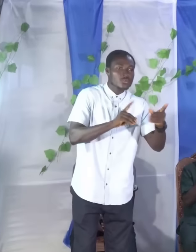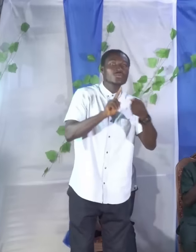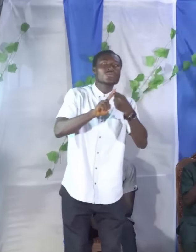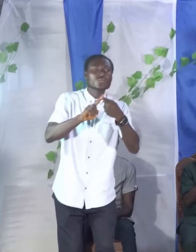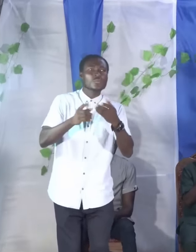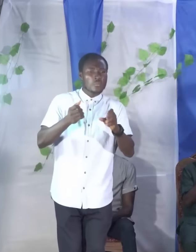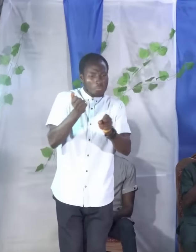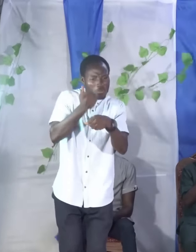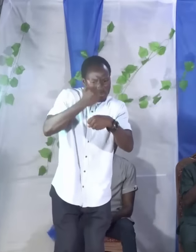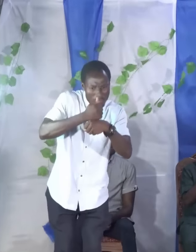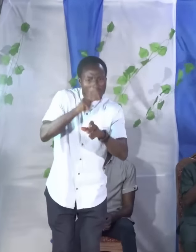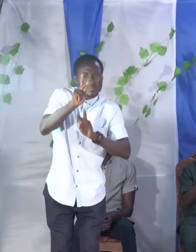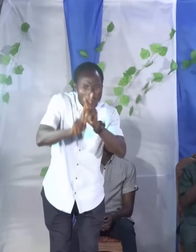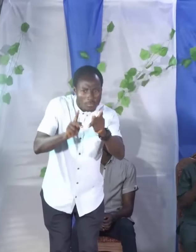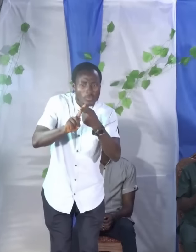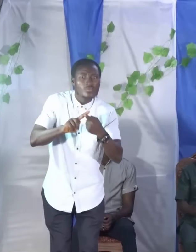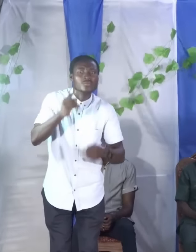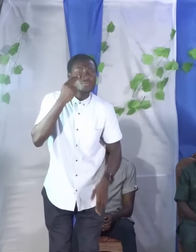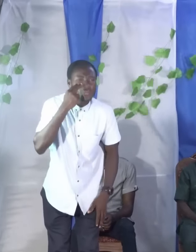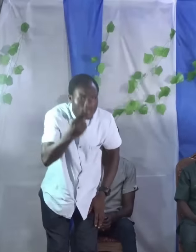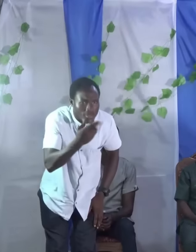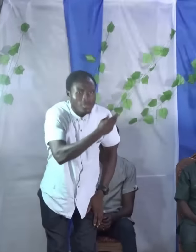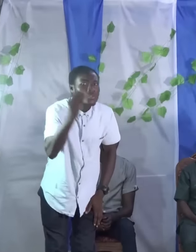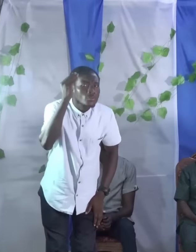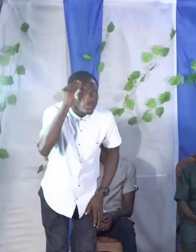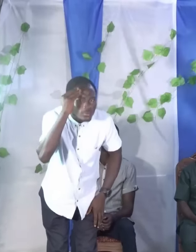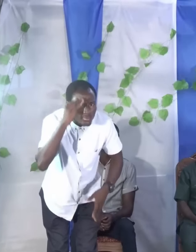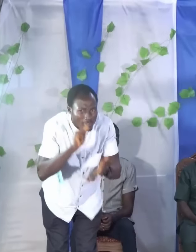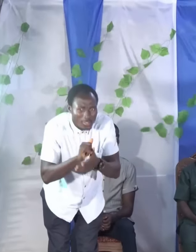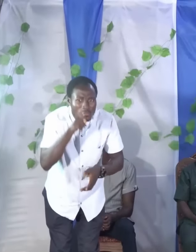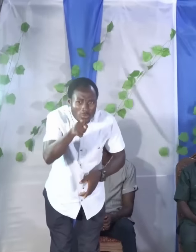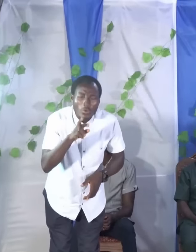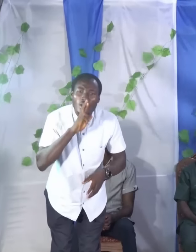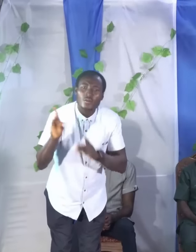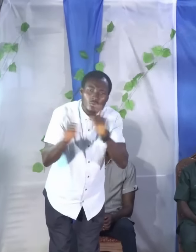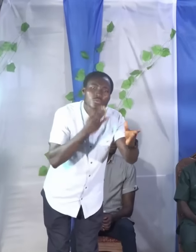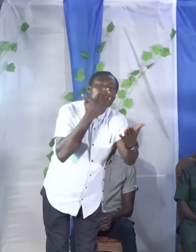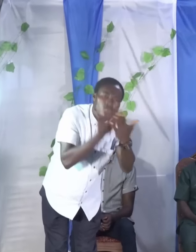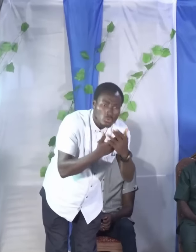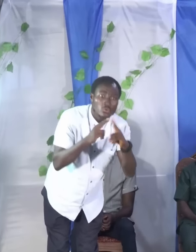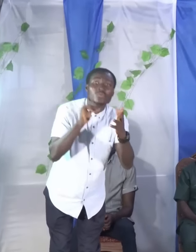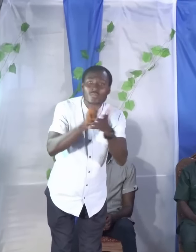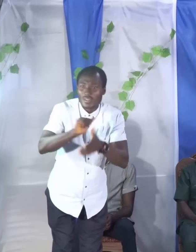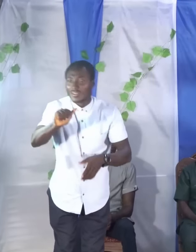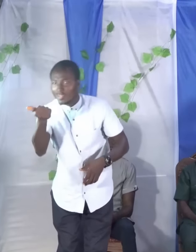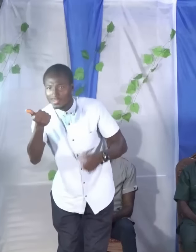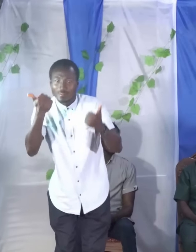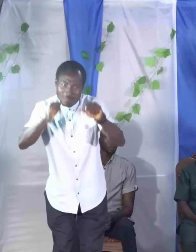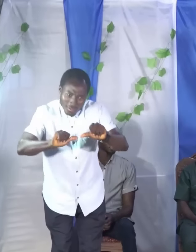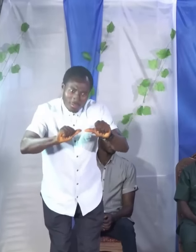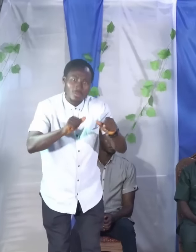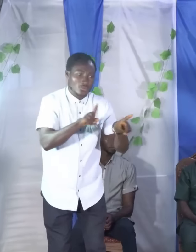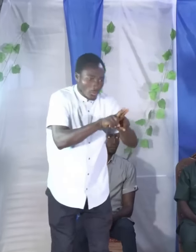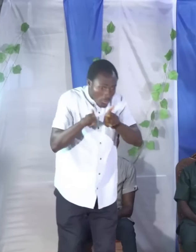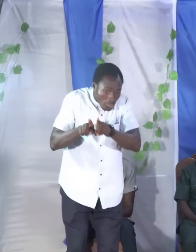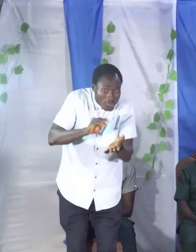ya yɛ hyɛda sɛ nipa anyɛ dɛn ɛnhwɛ sɛ de bɛyɛ a nipa bɛtumi asua na ɔmo nso ayɛ dɛn aye bi esa